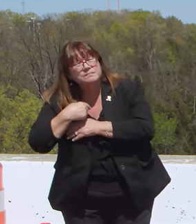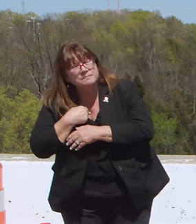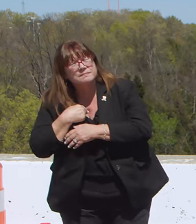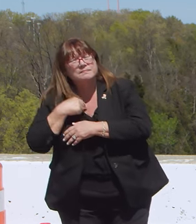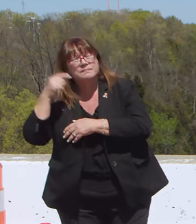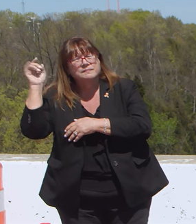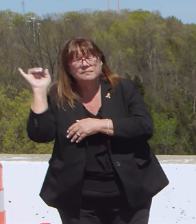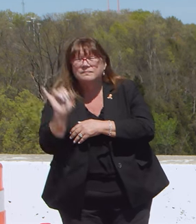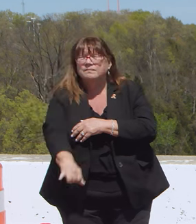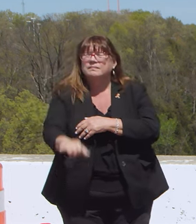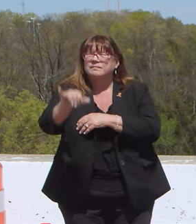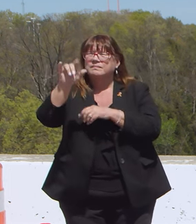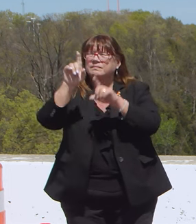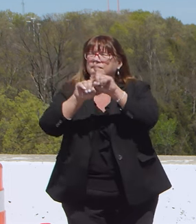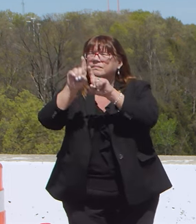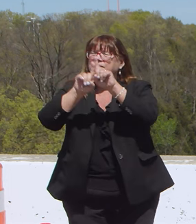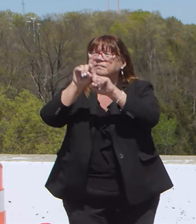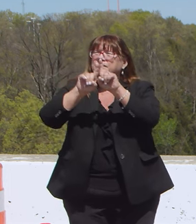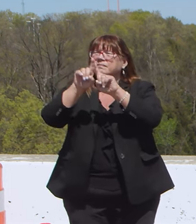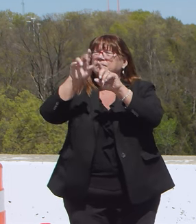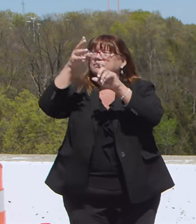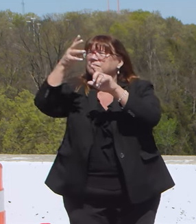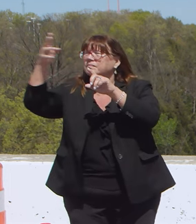Oh, say does that